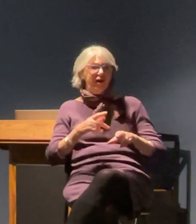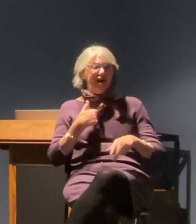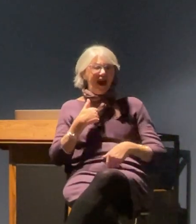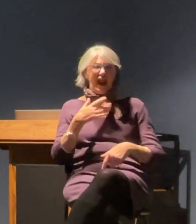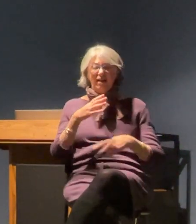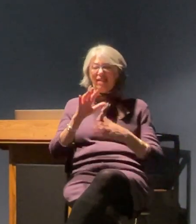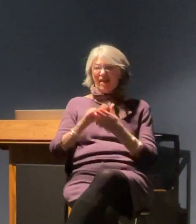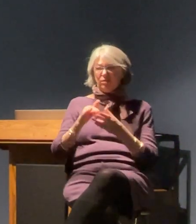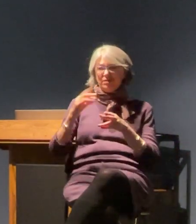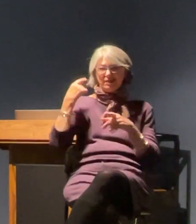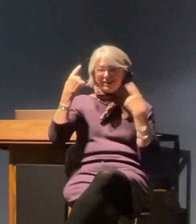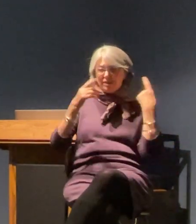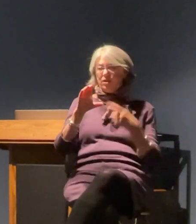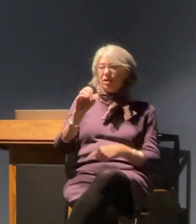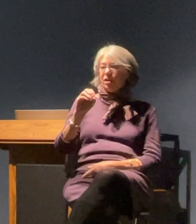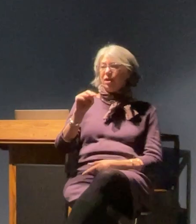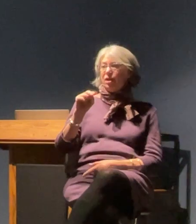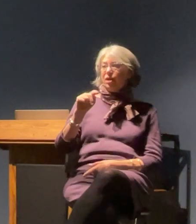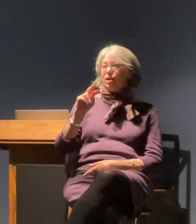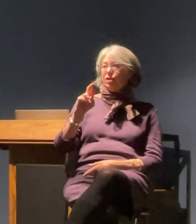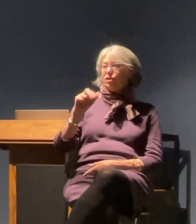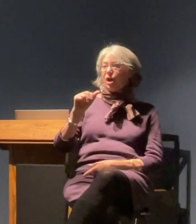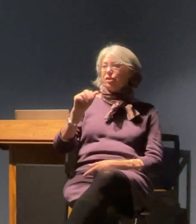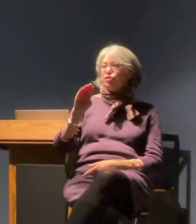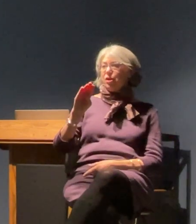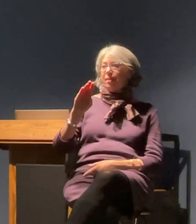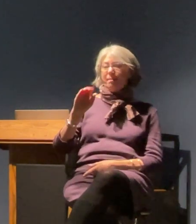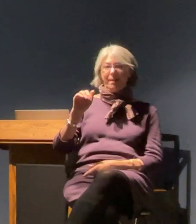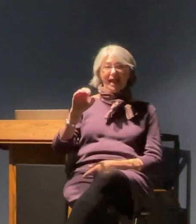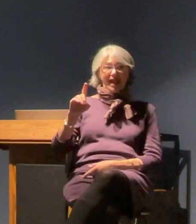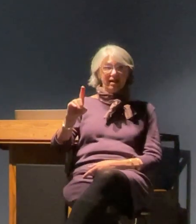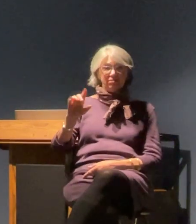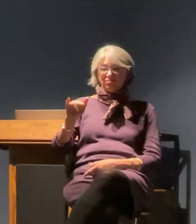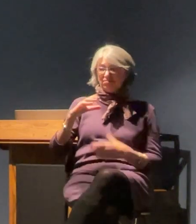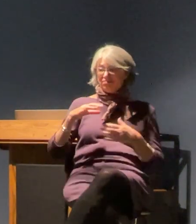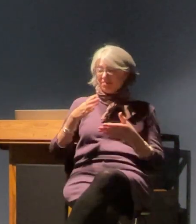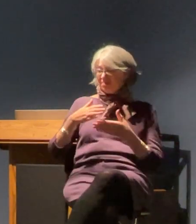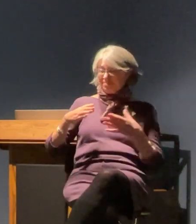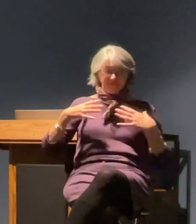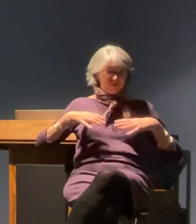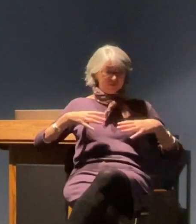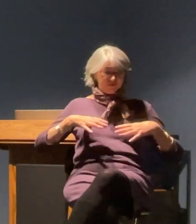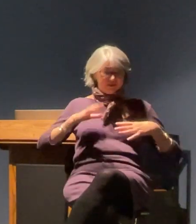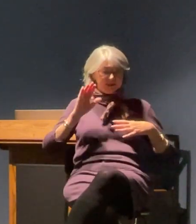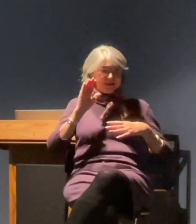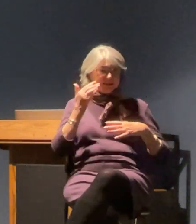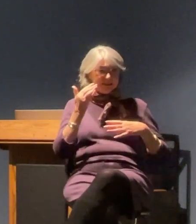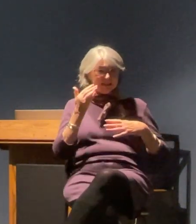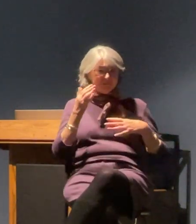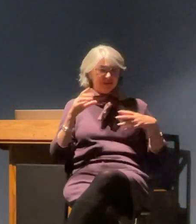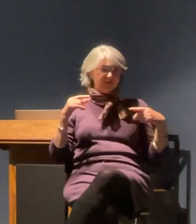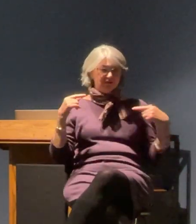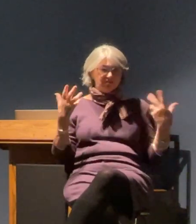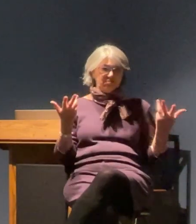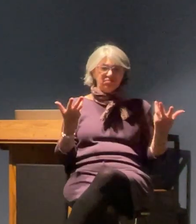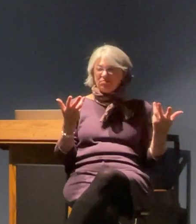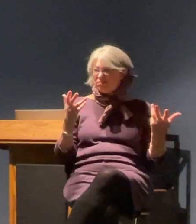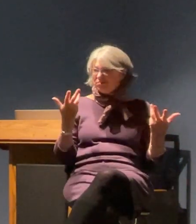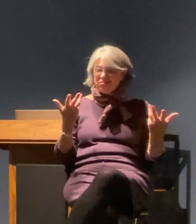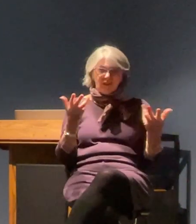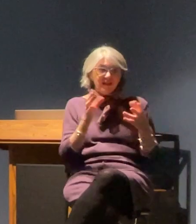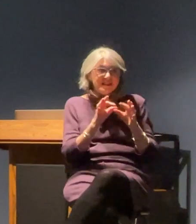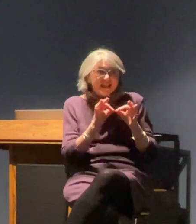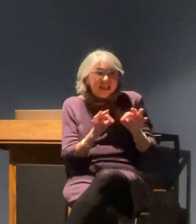contraband. So these pieces, as they are just, again, seem to be so mundane and regular, right? The